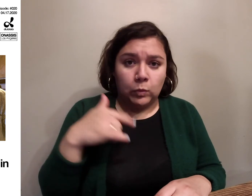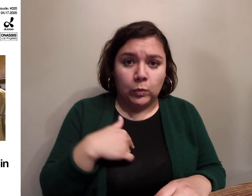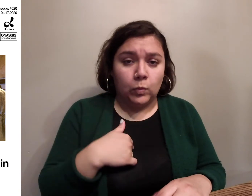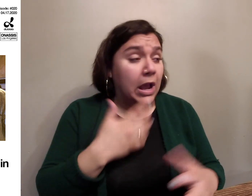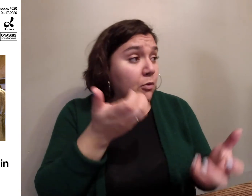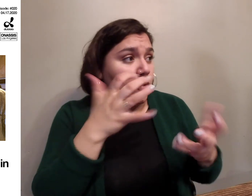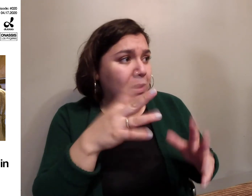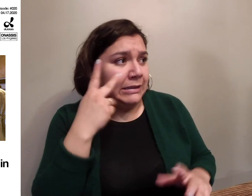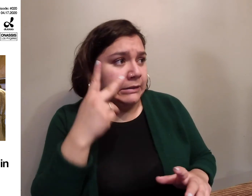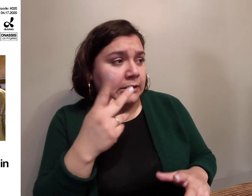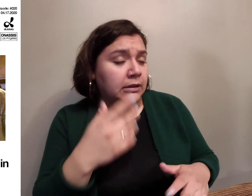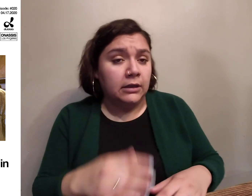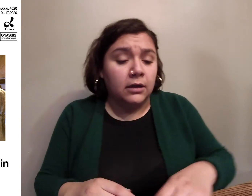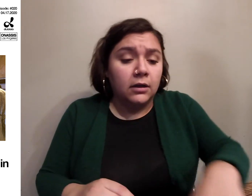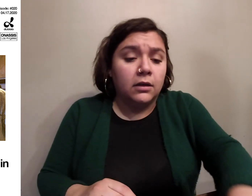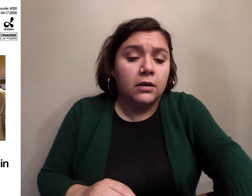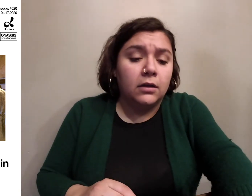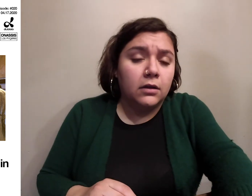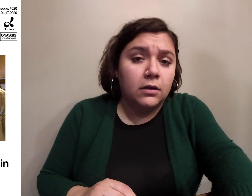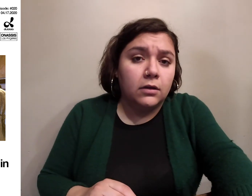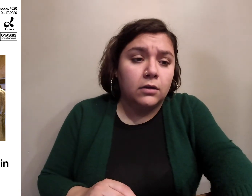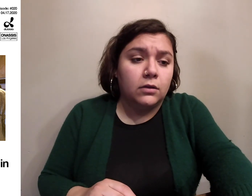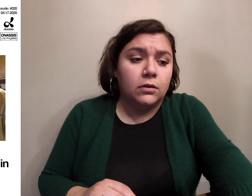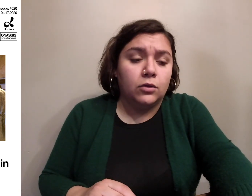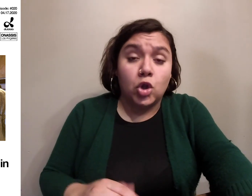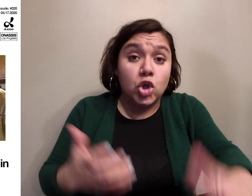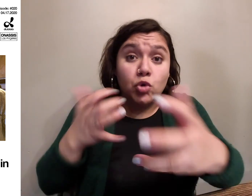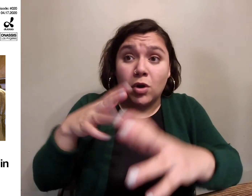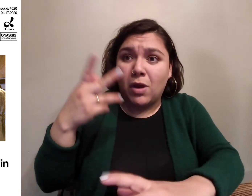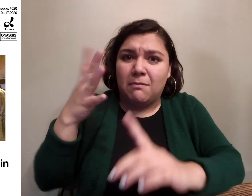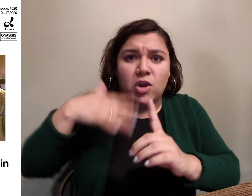wouldn't want to be around. Yeah, you wouldn't want to be around. No, I really